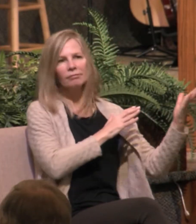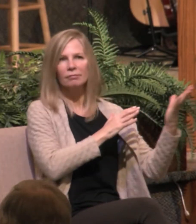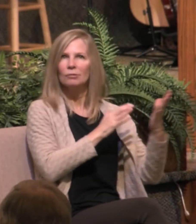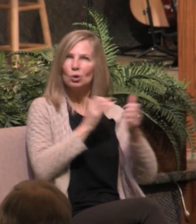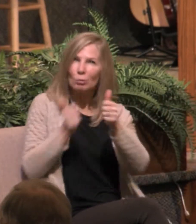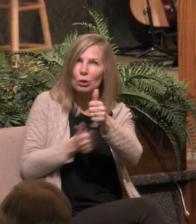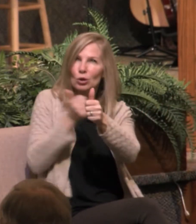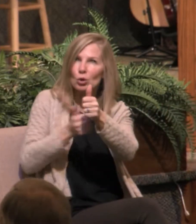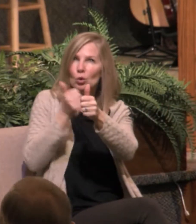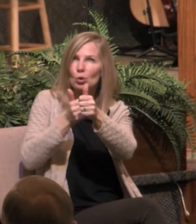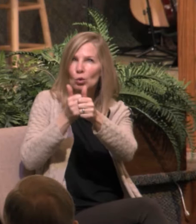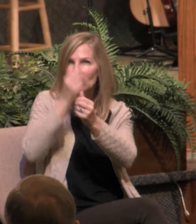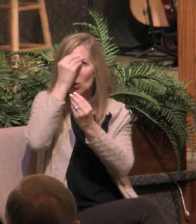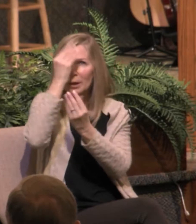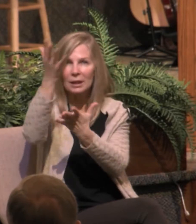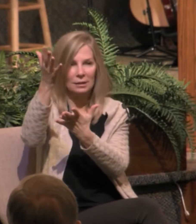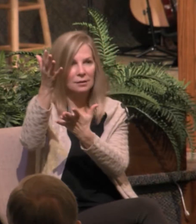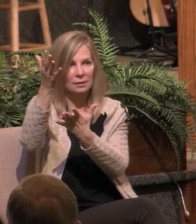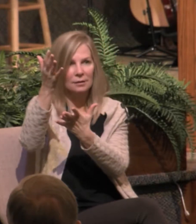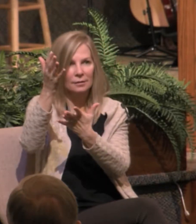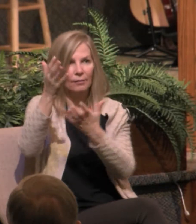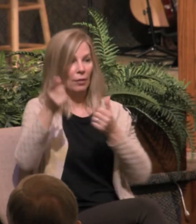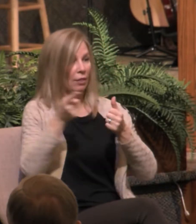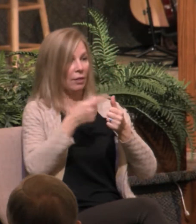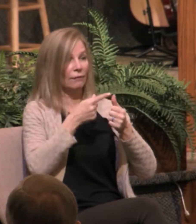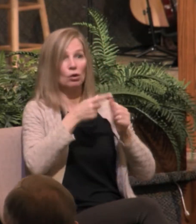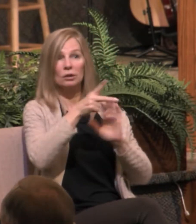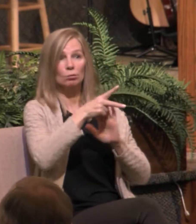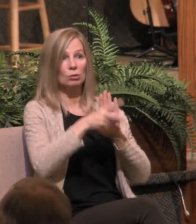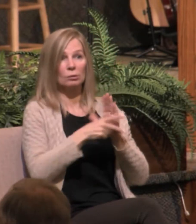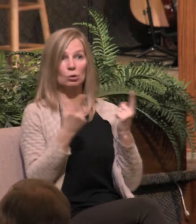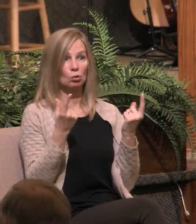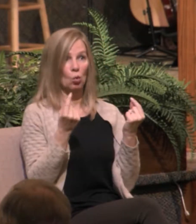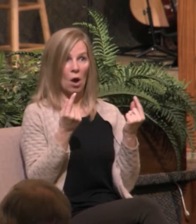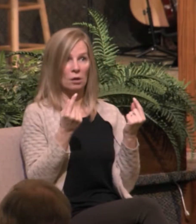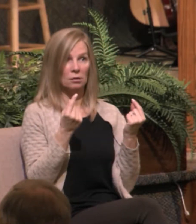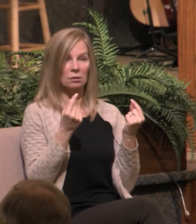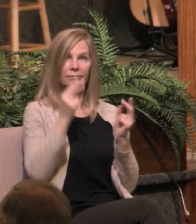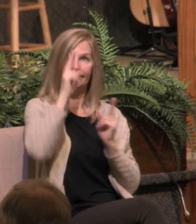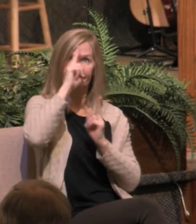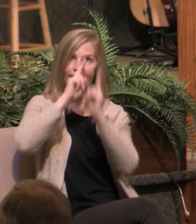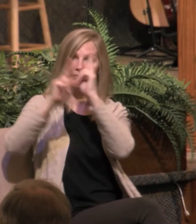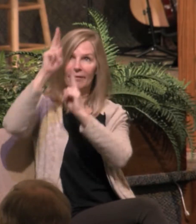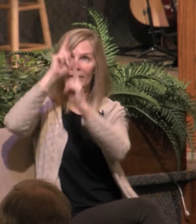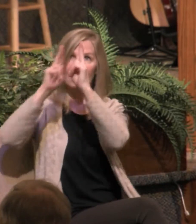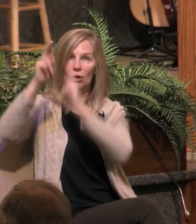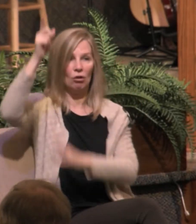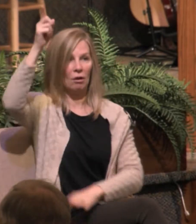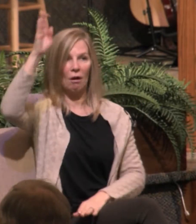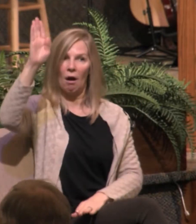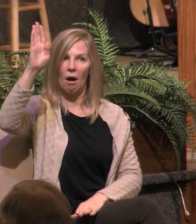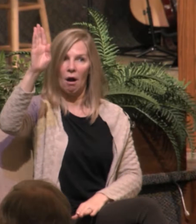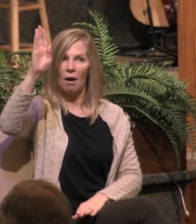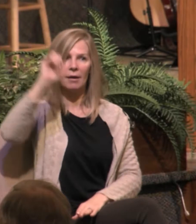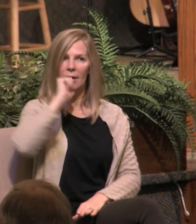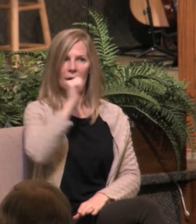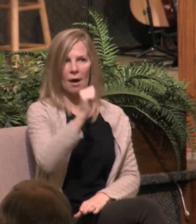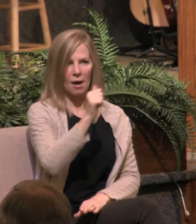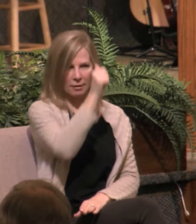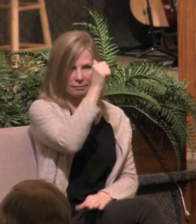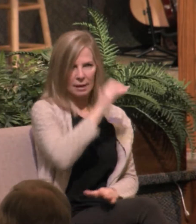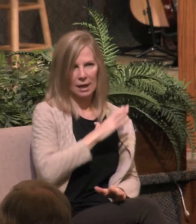this: fear God, not man. Fear God, not man. Going back to verse